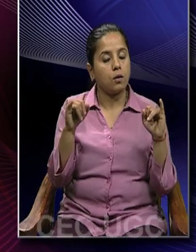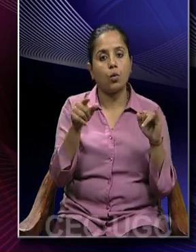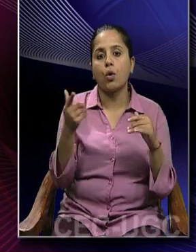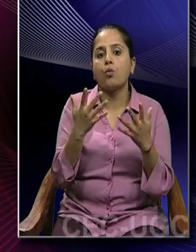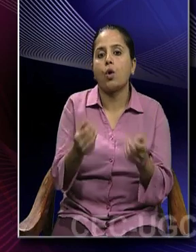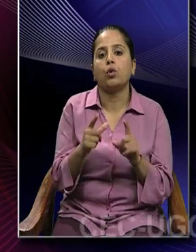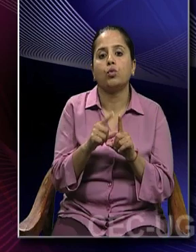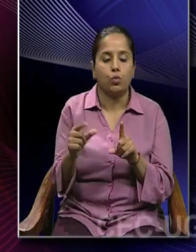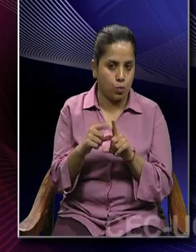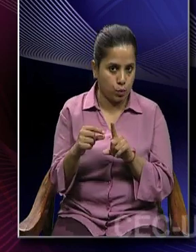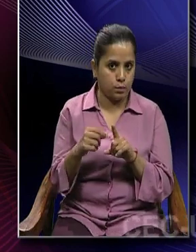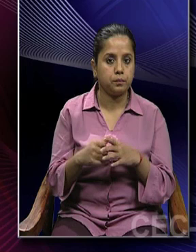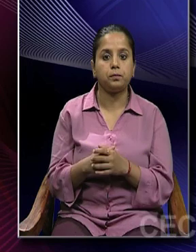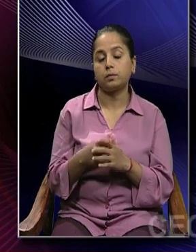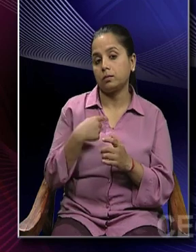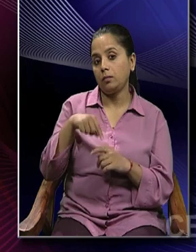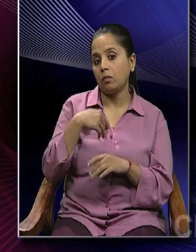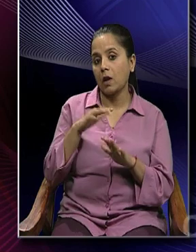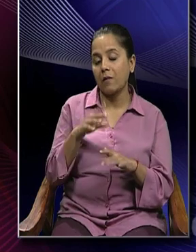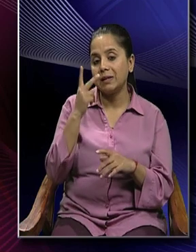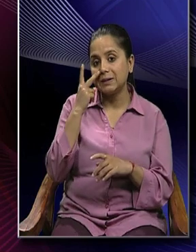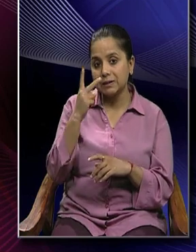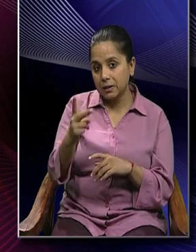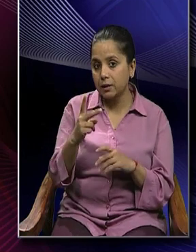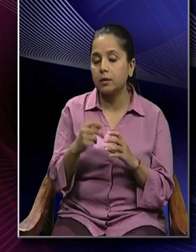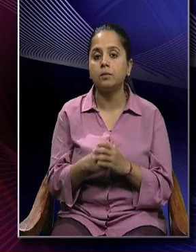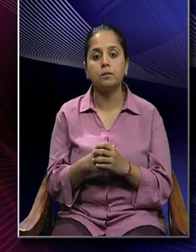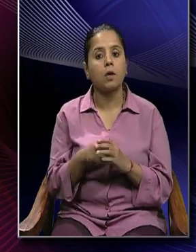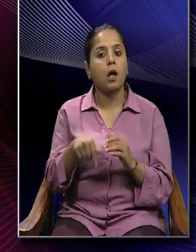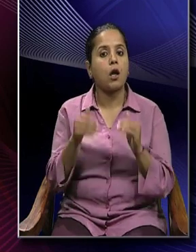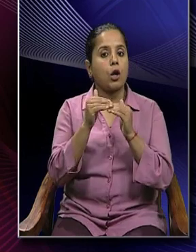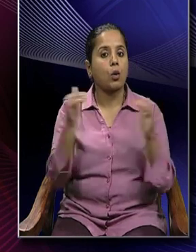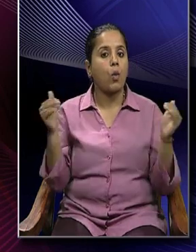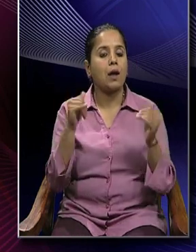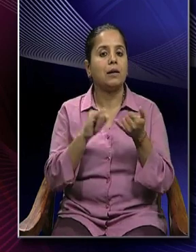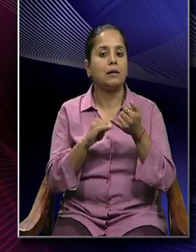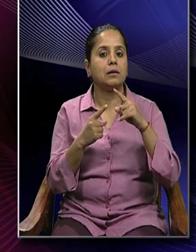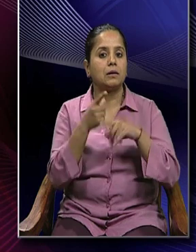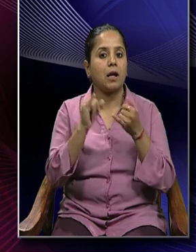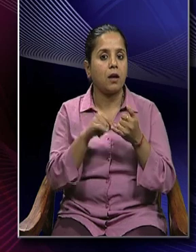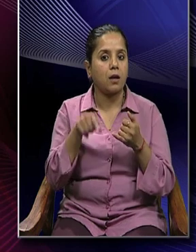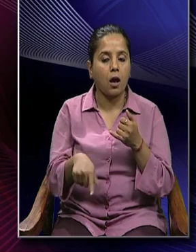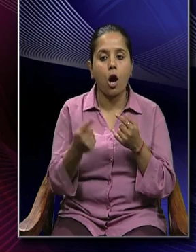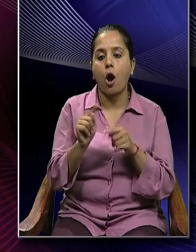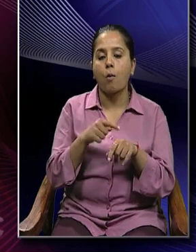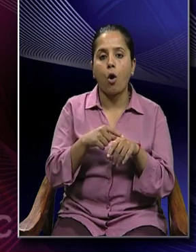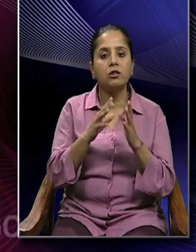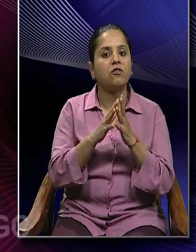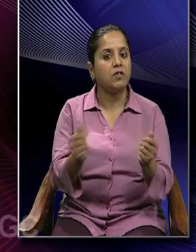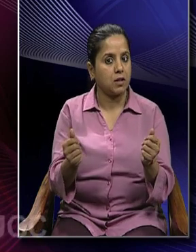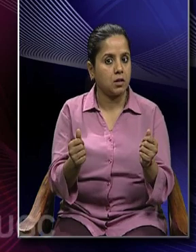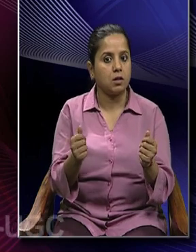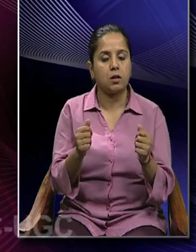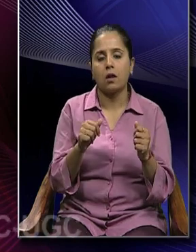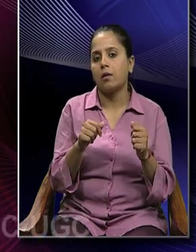want to do. We have also seen that the equality of status and of opportunity is also being talked about, and